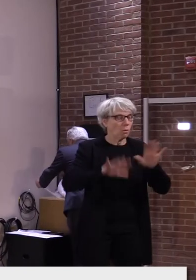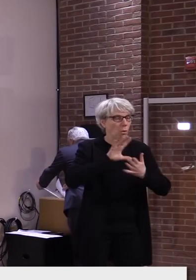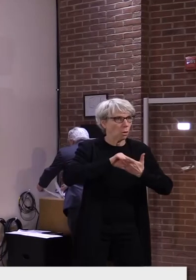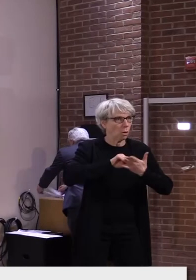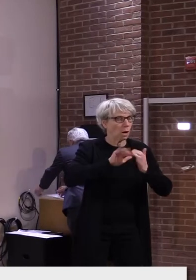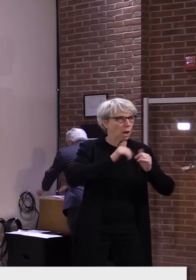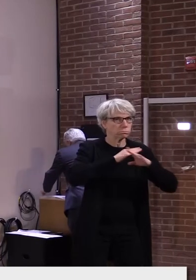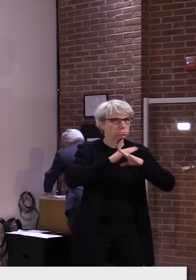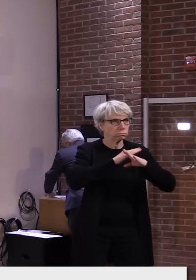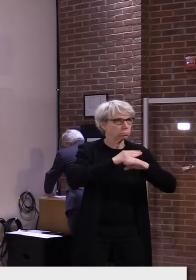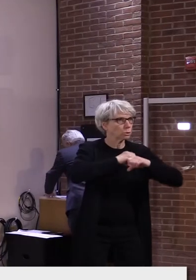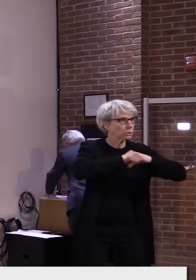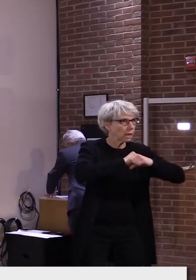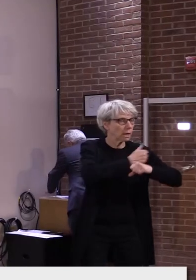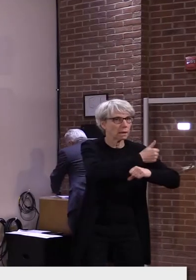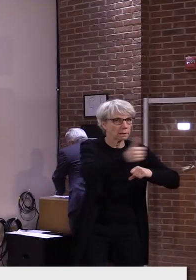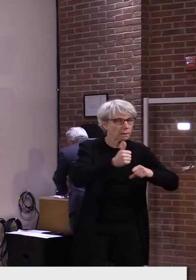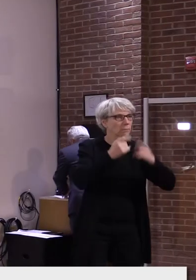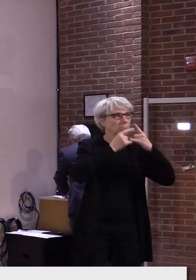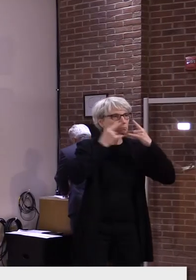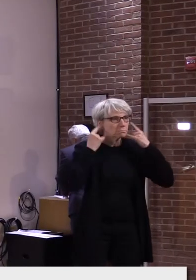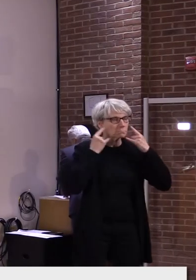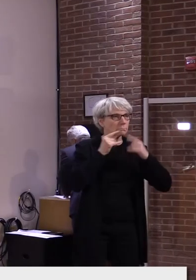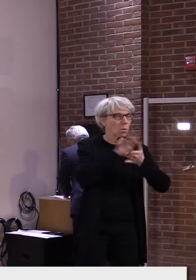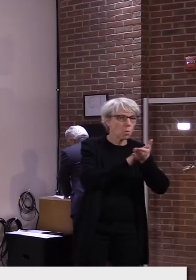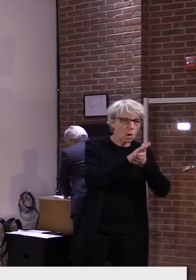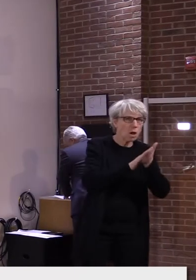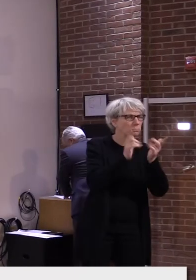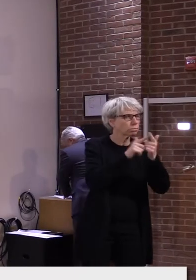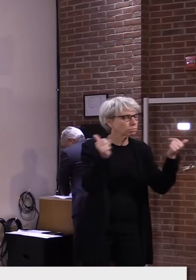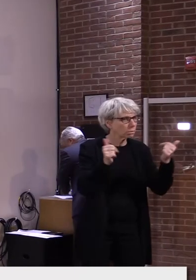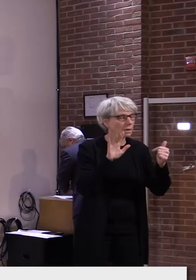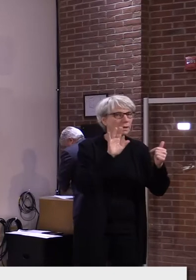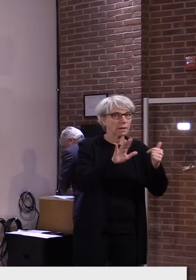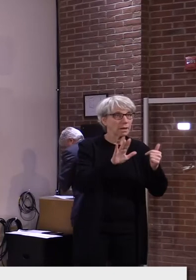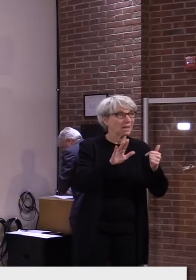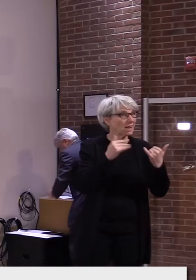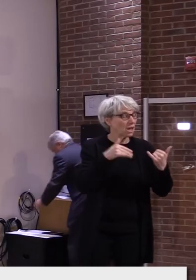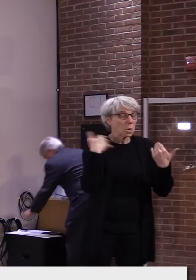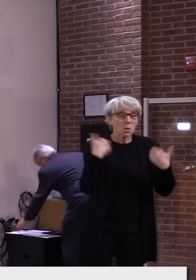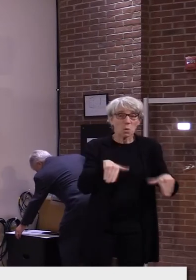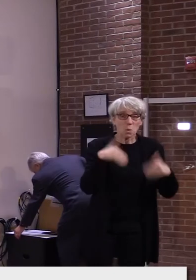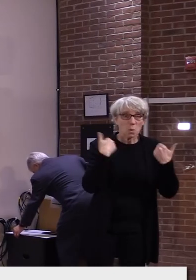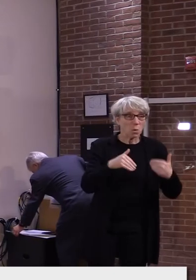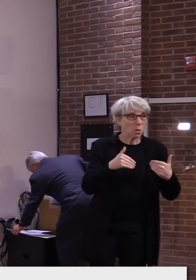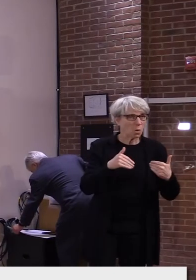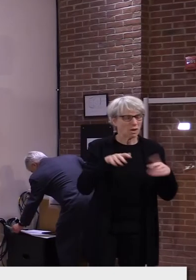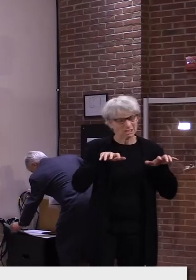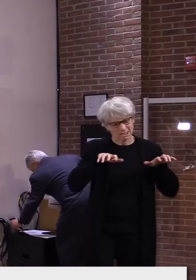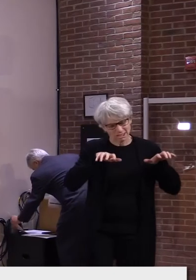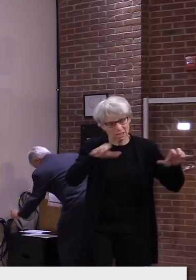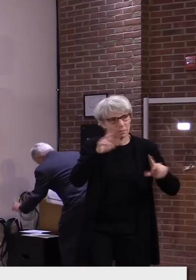over 430,000 people have stepped up to stop the virus in its tracks by getting vaccinated.